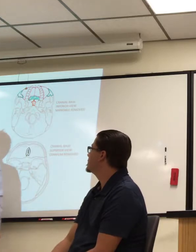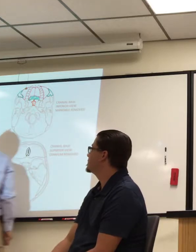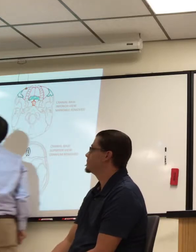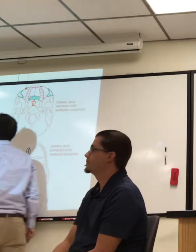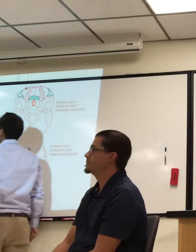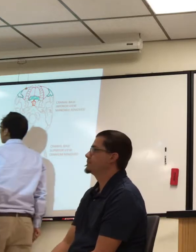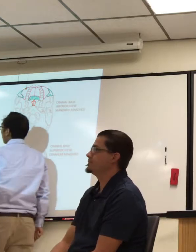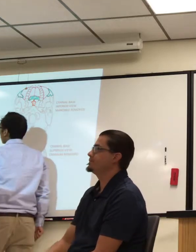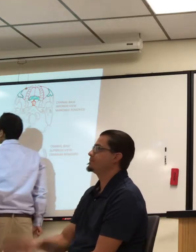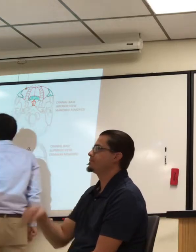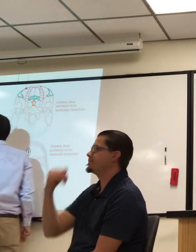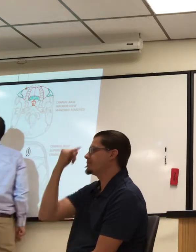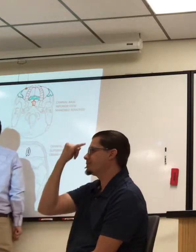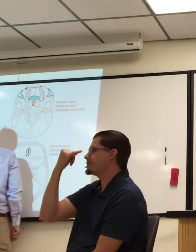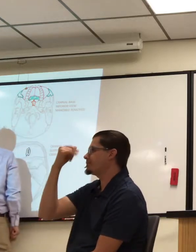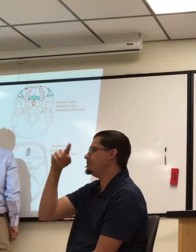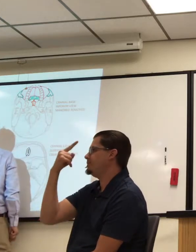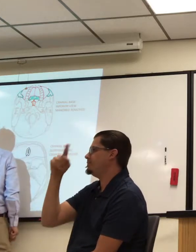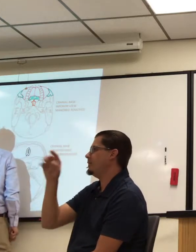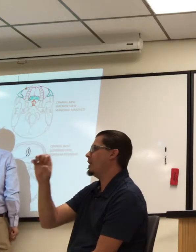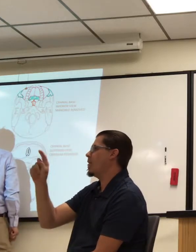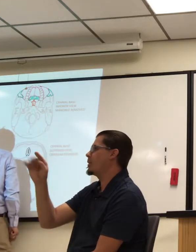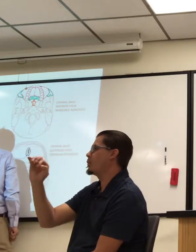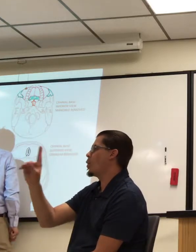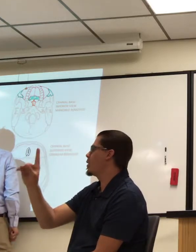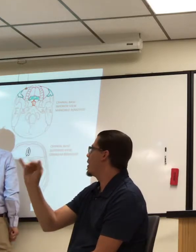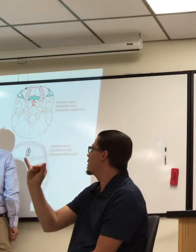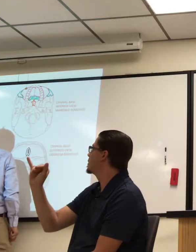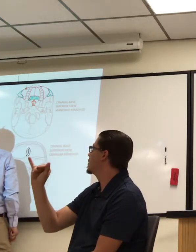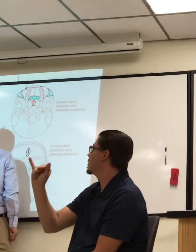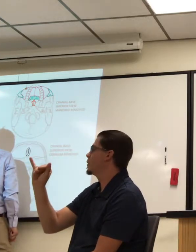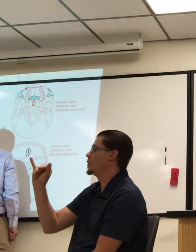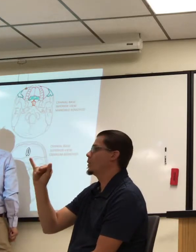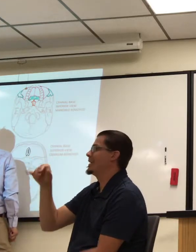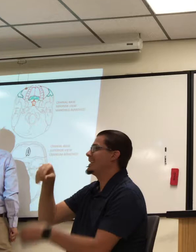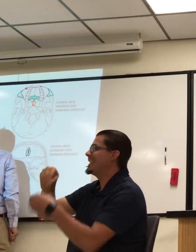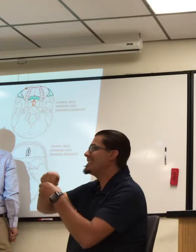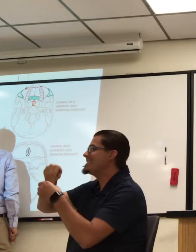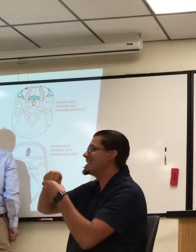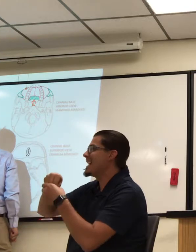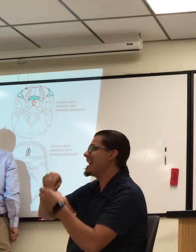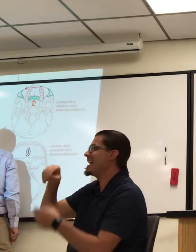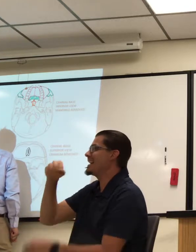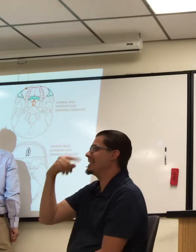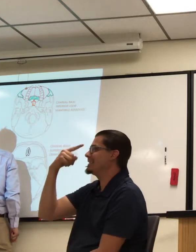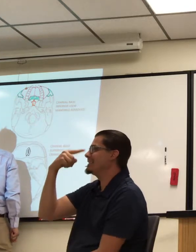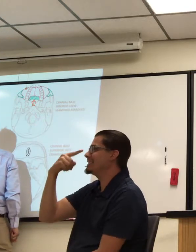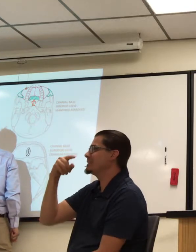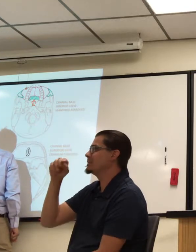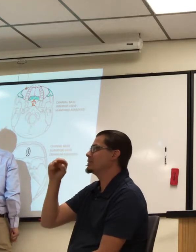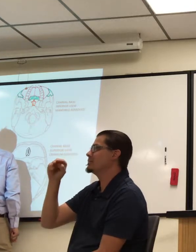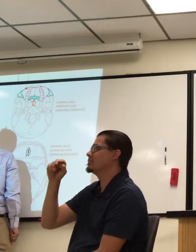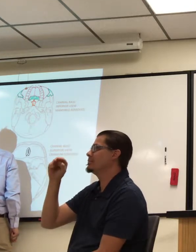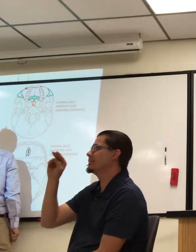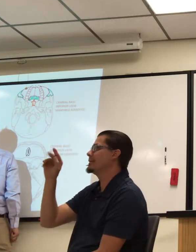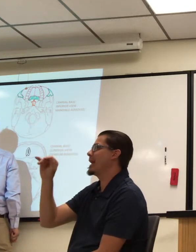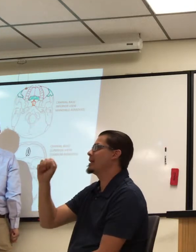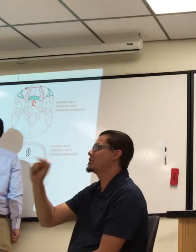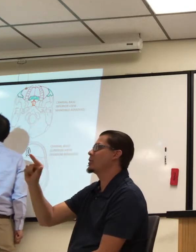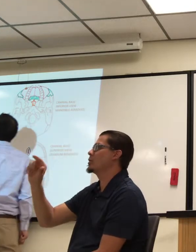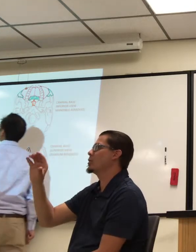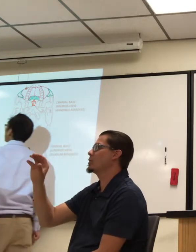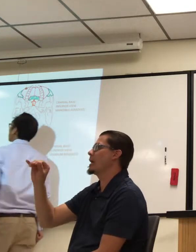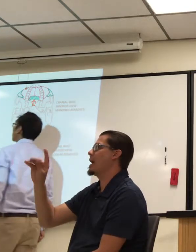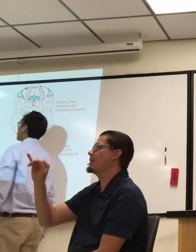Strip. And also ethmoid, these structures right there inside the nose.